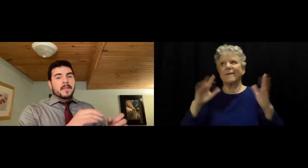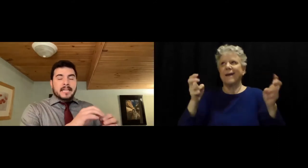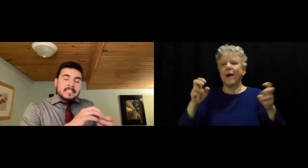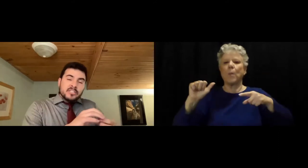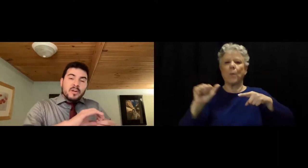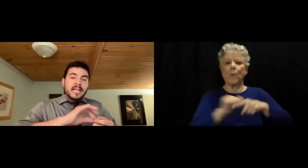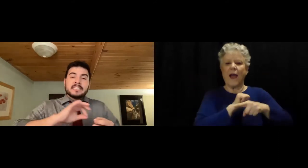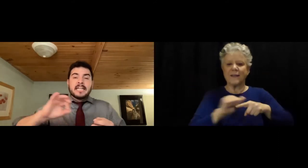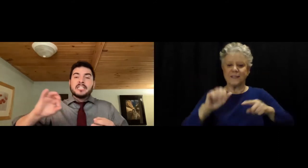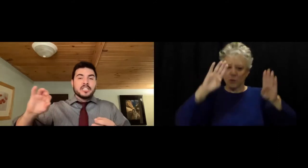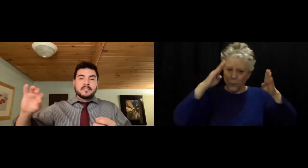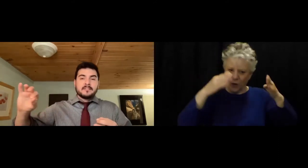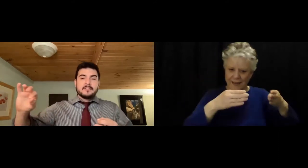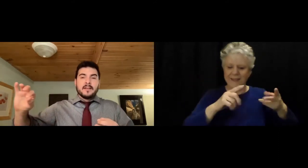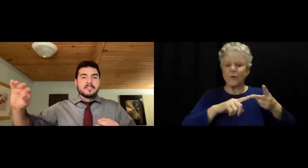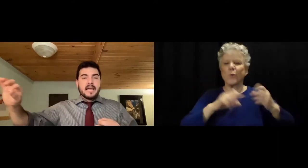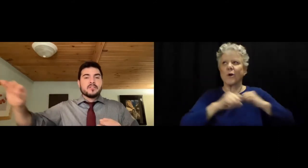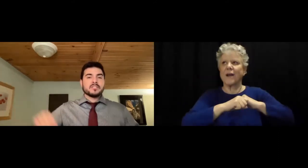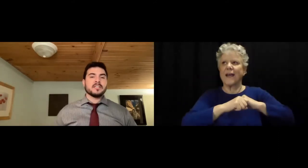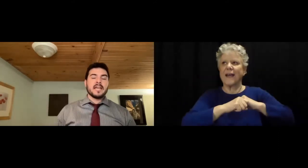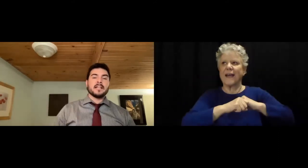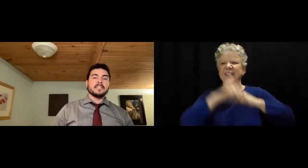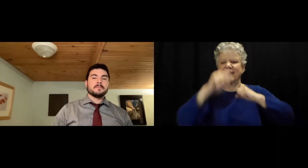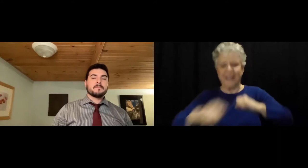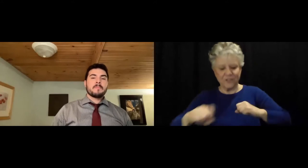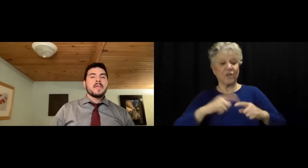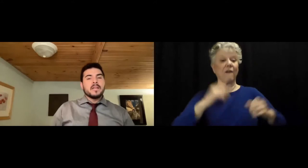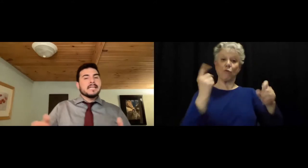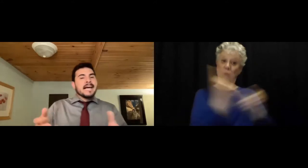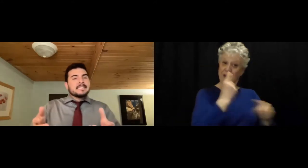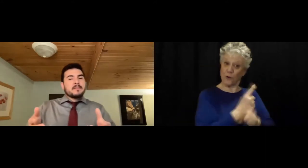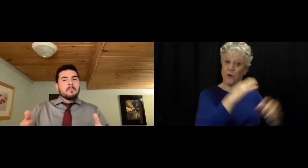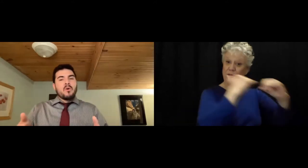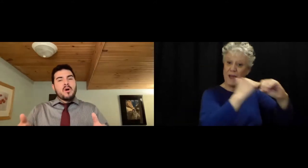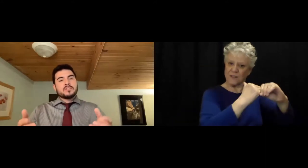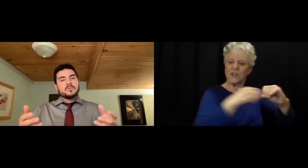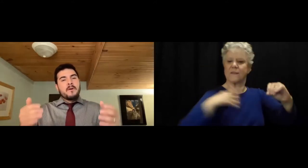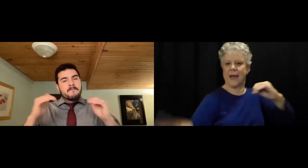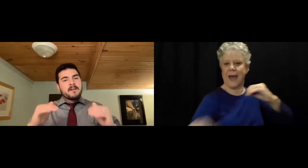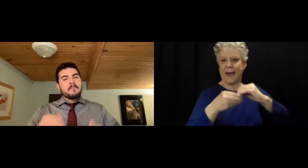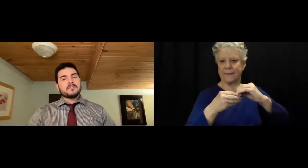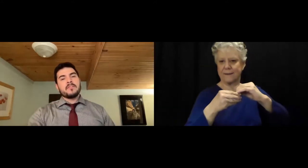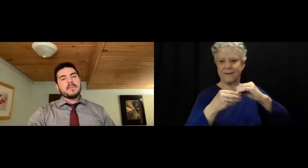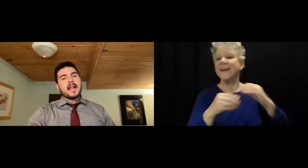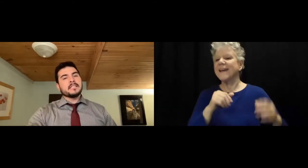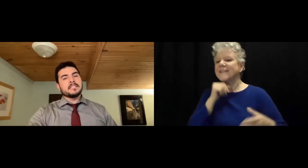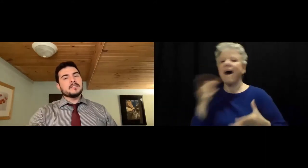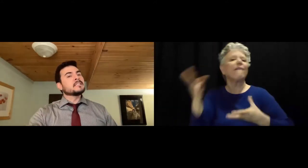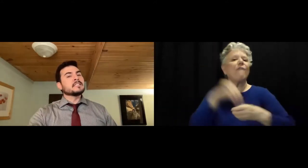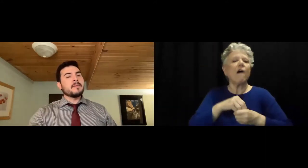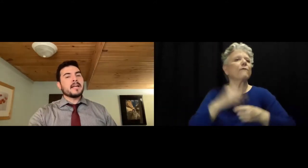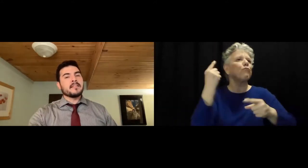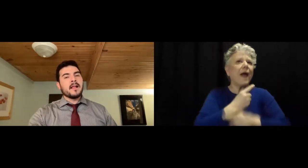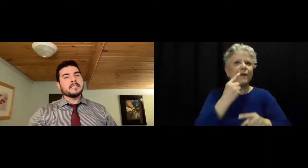practice-oriented accessory extension of standard Christian theology, not something that belongs to fundamental theology